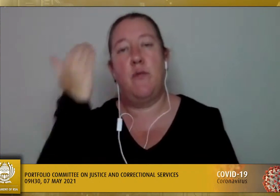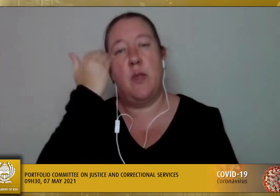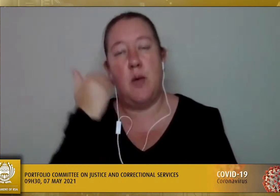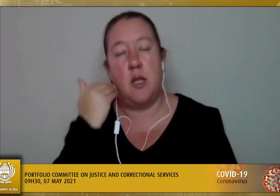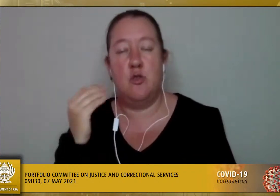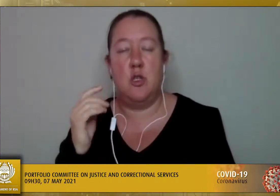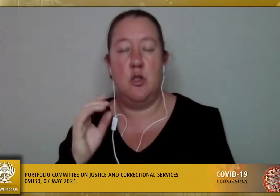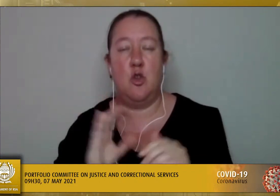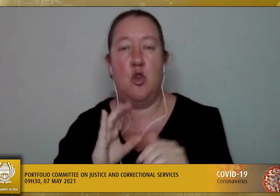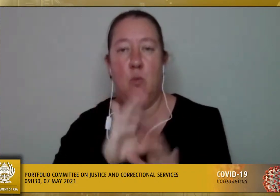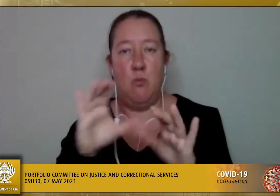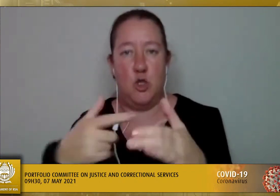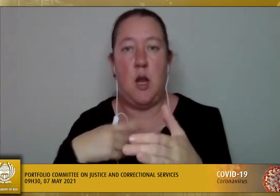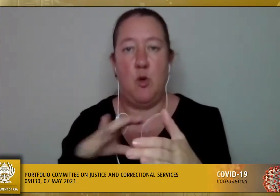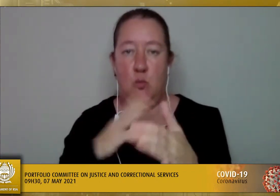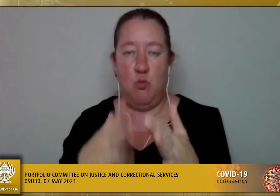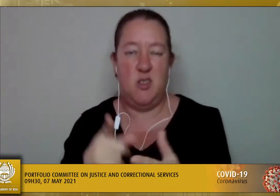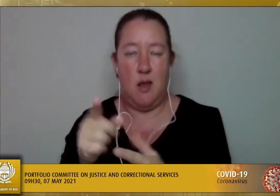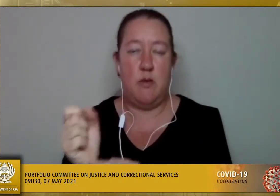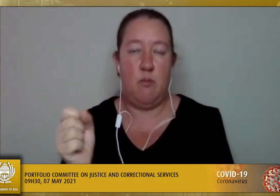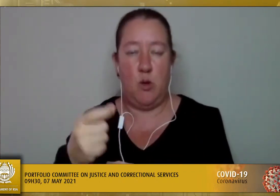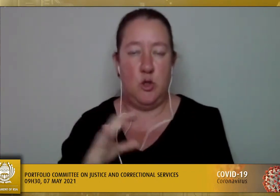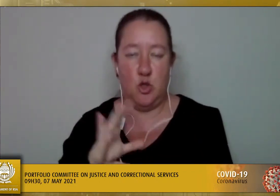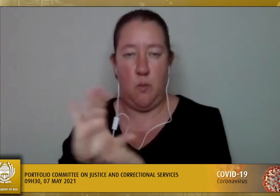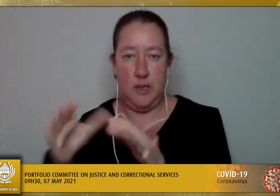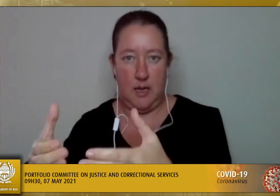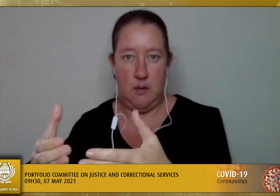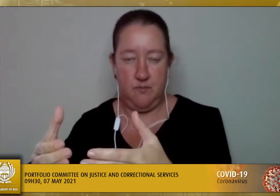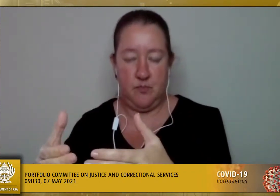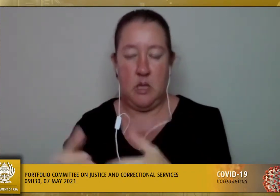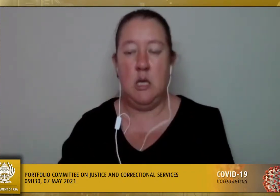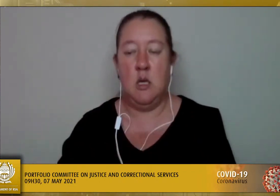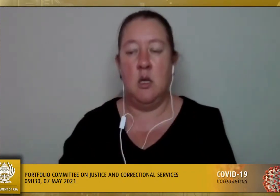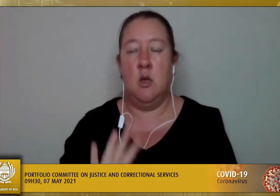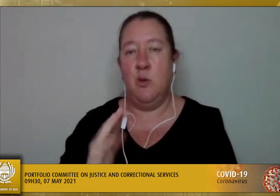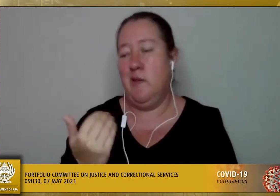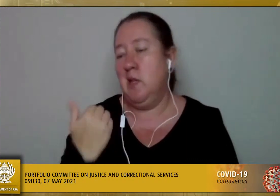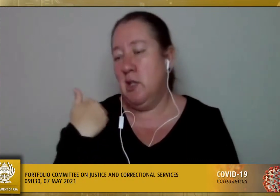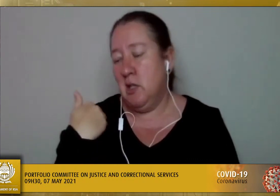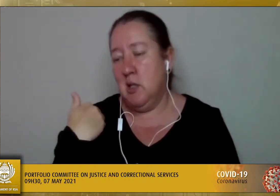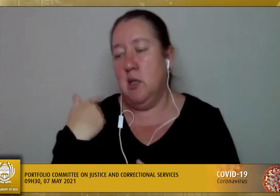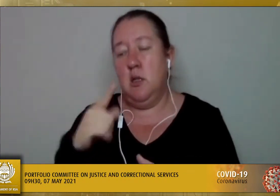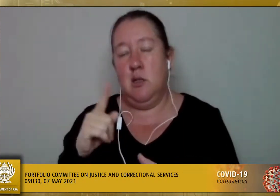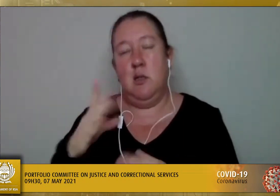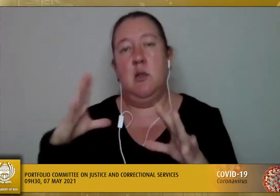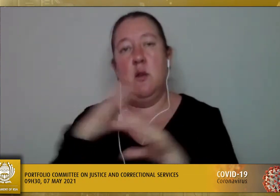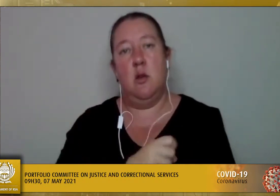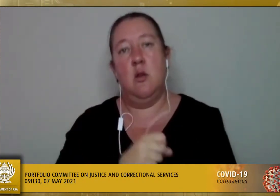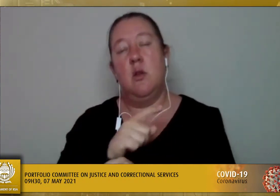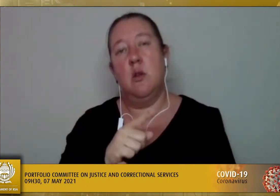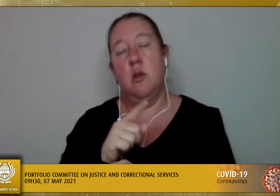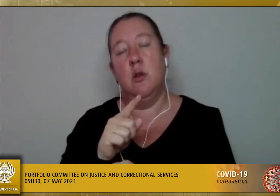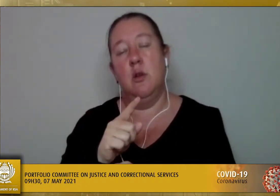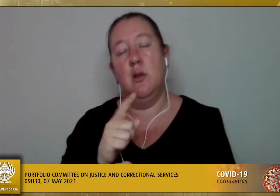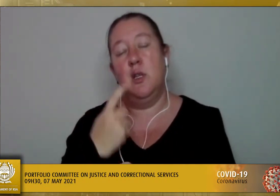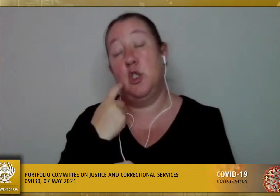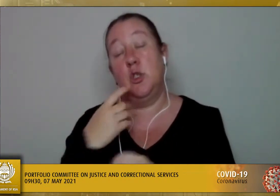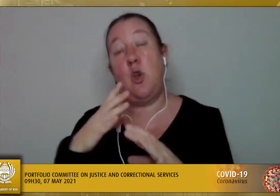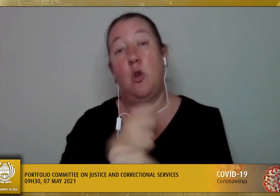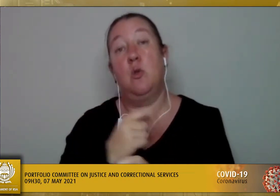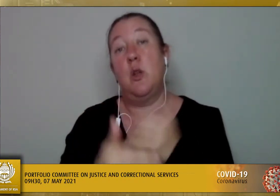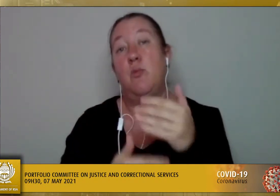commissioner there in the appointments committee we have just come concluded the process which